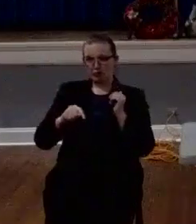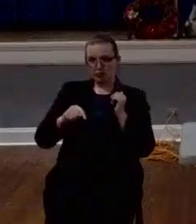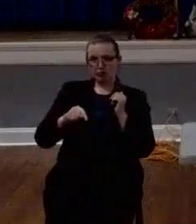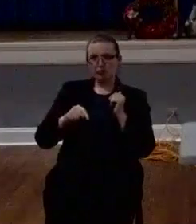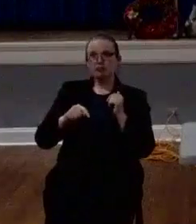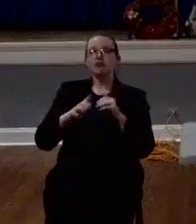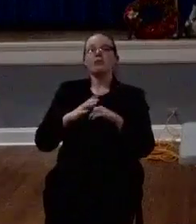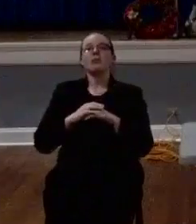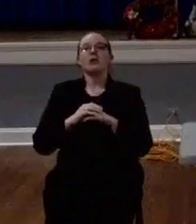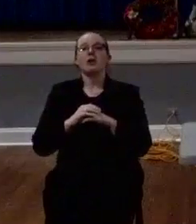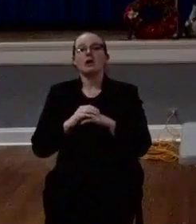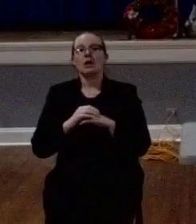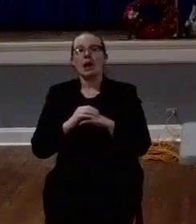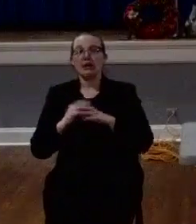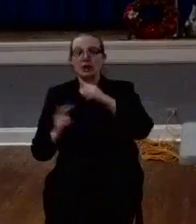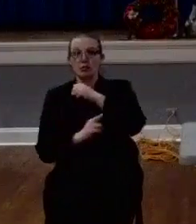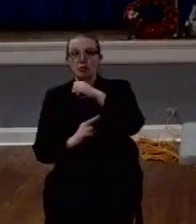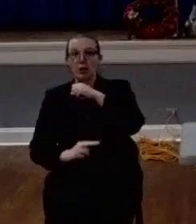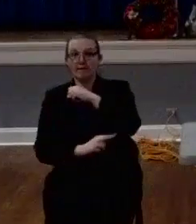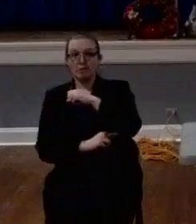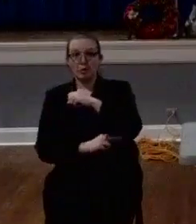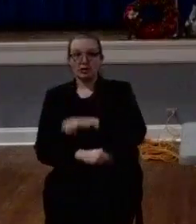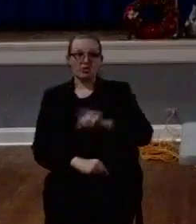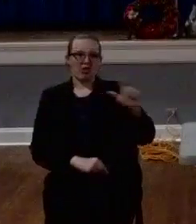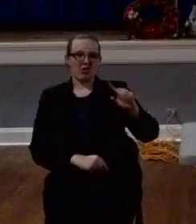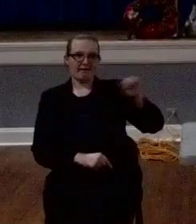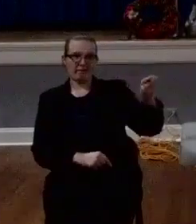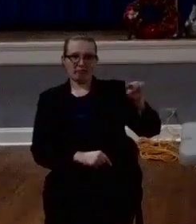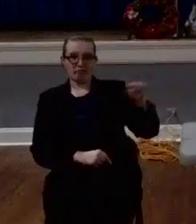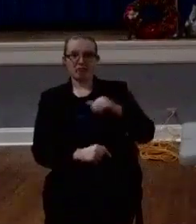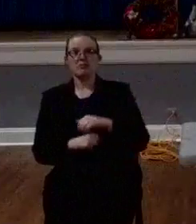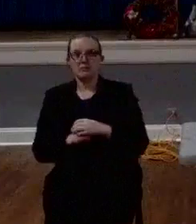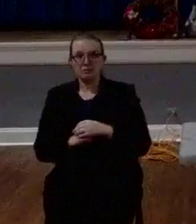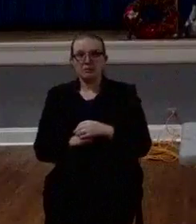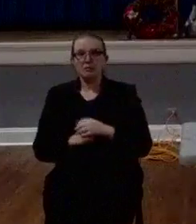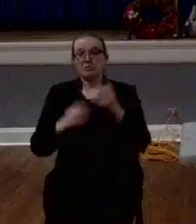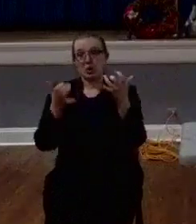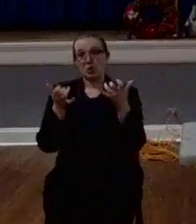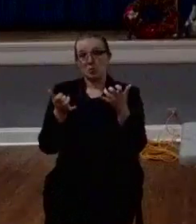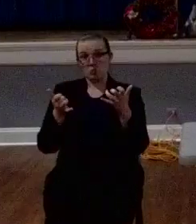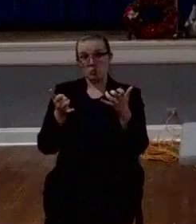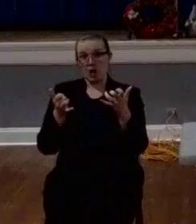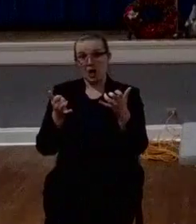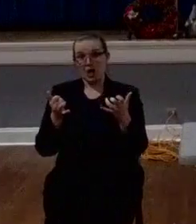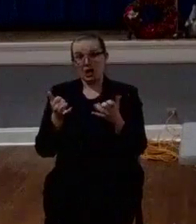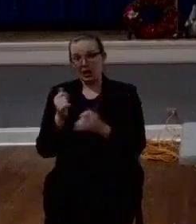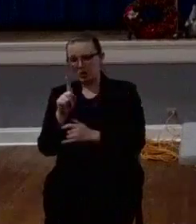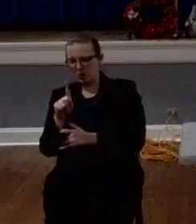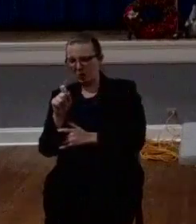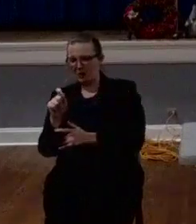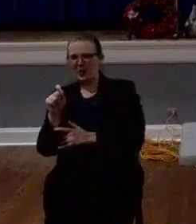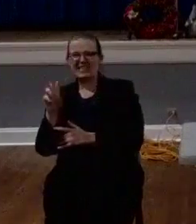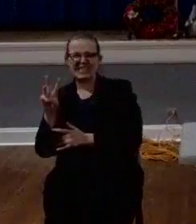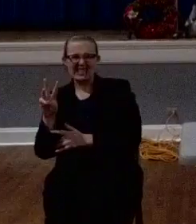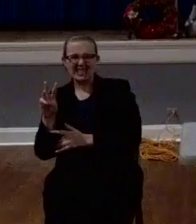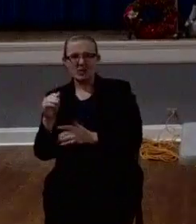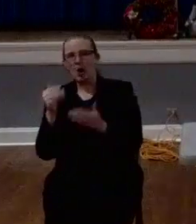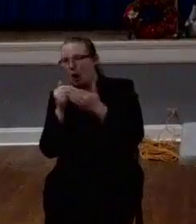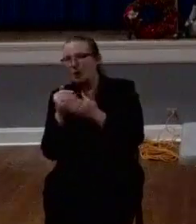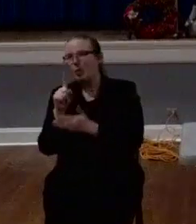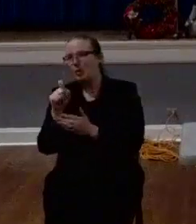plan, and then the bridge is to the left. Right now it's about a 1.6, I think almost 1.7